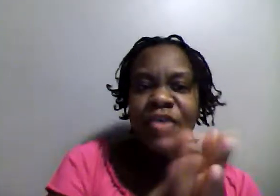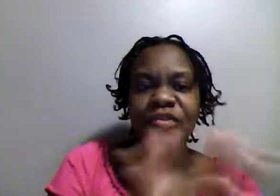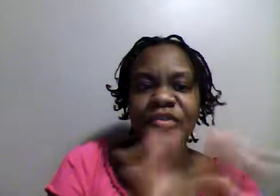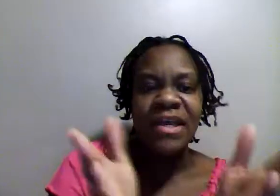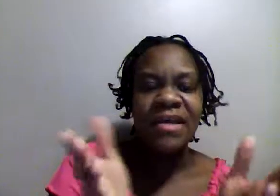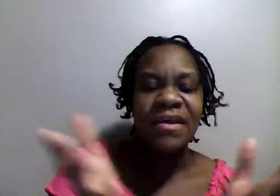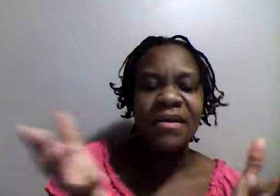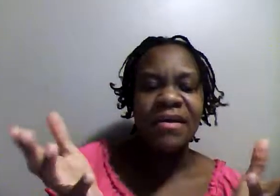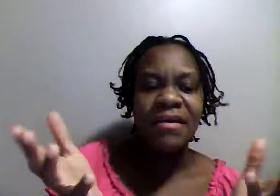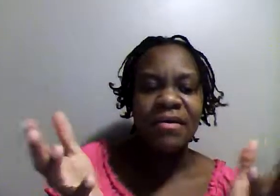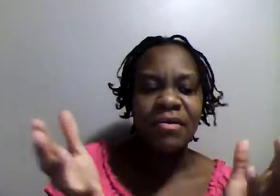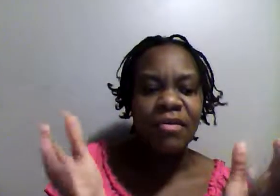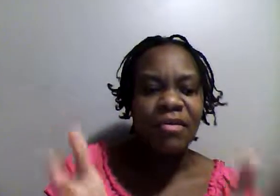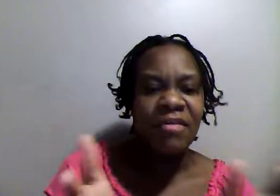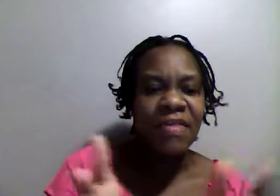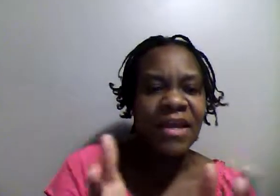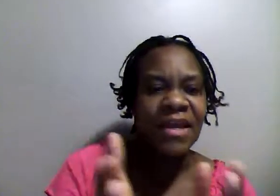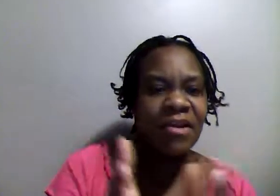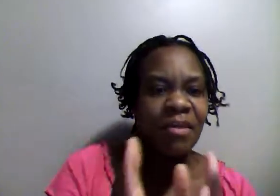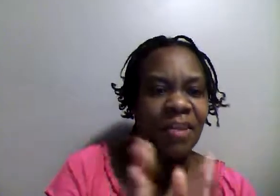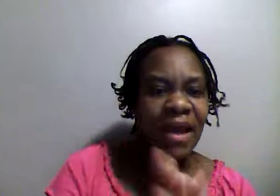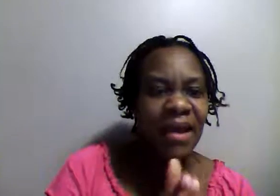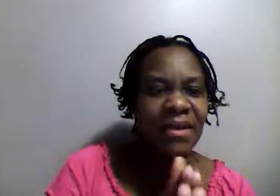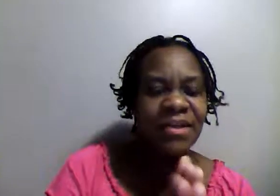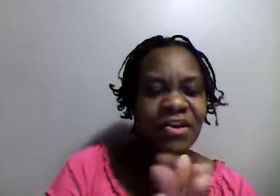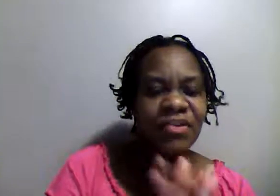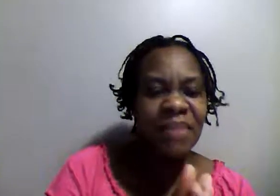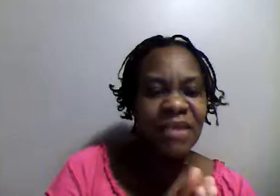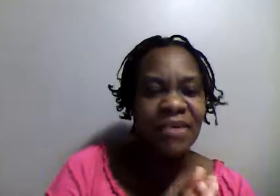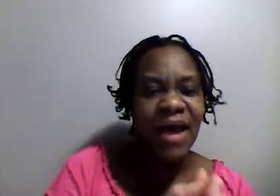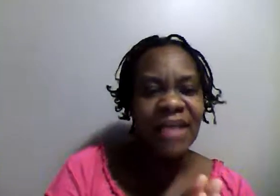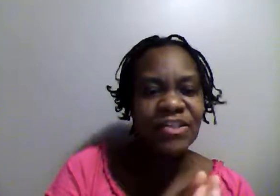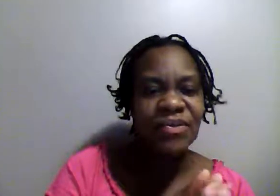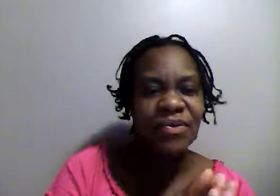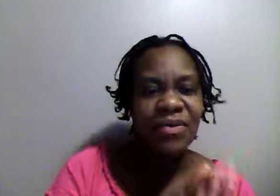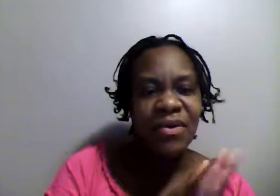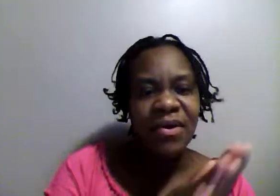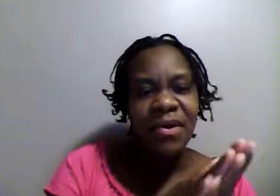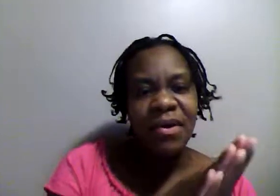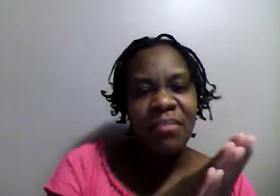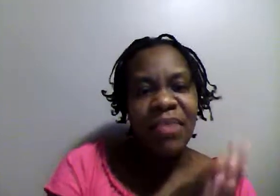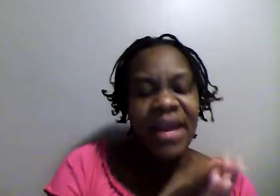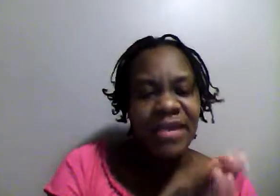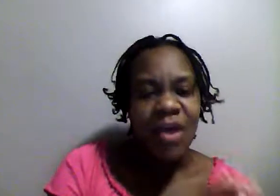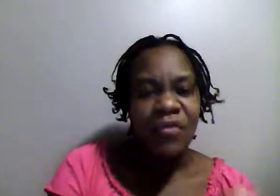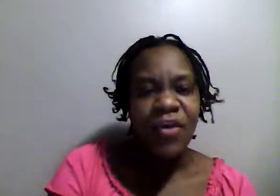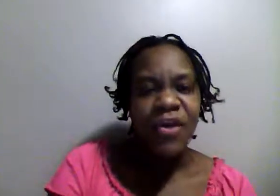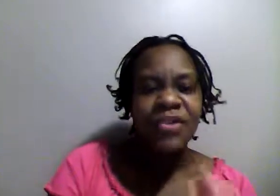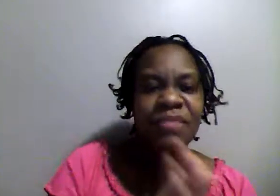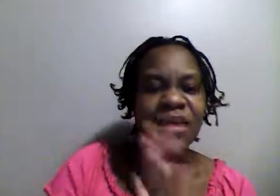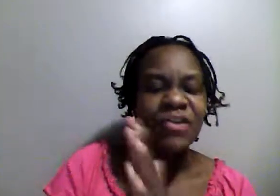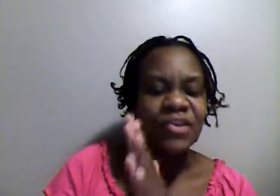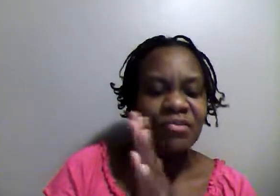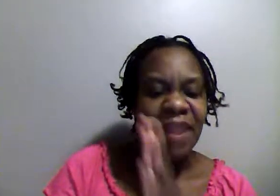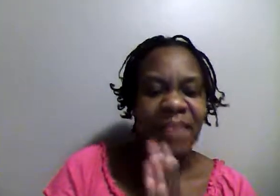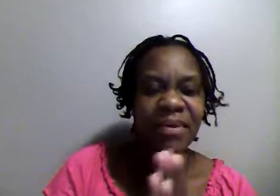usually the chlorophyll in your plant, in your tomato, has to break down for your tomato to ripen